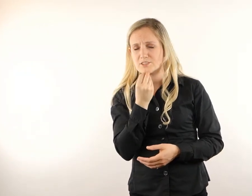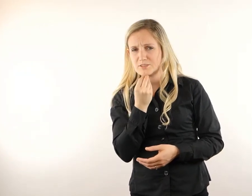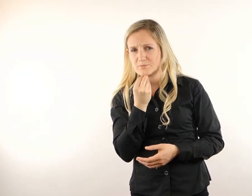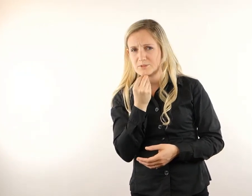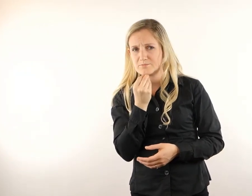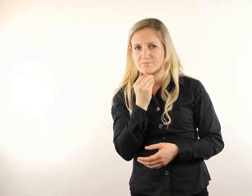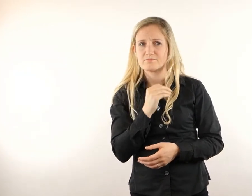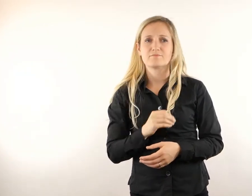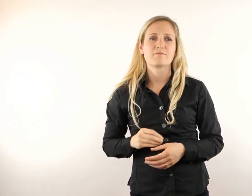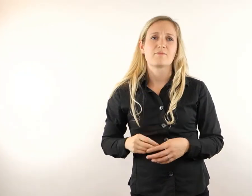Sleep.